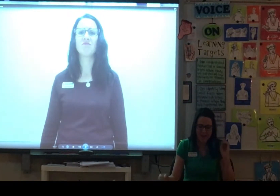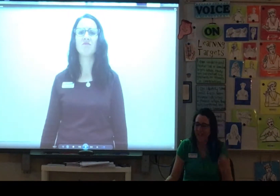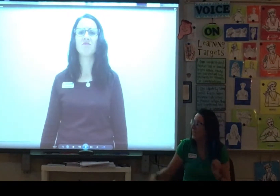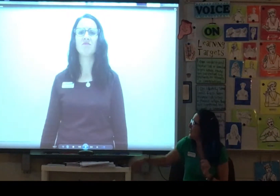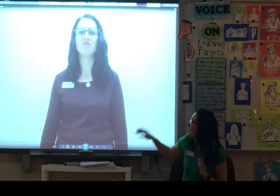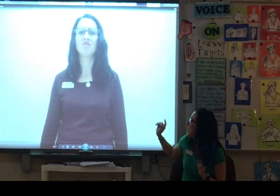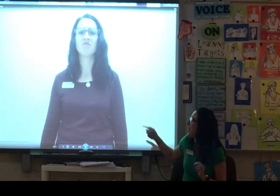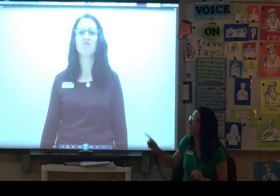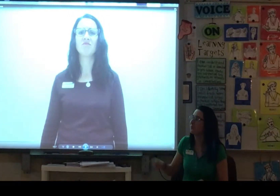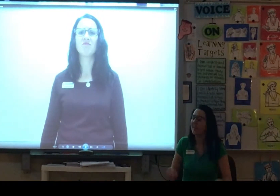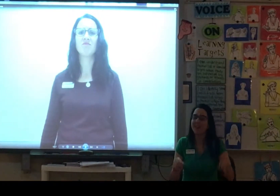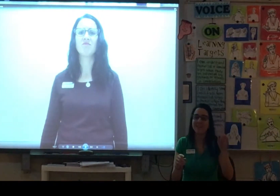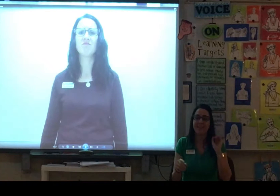Okay, so,